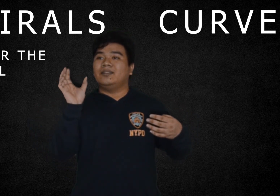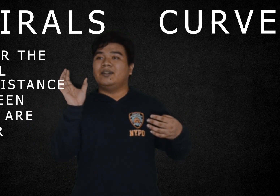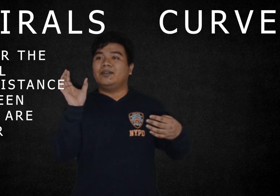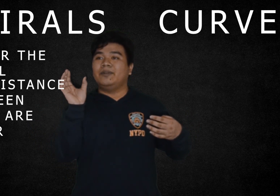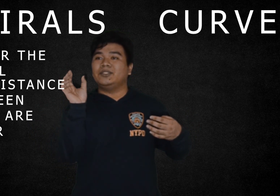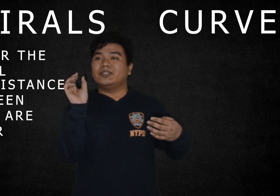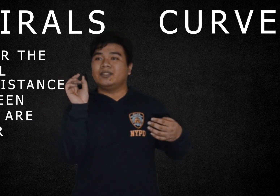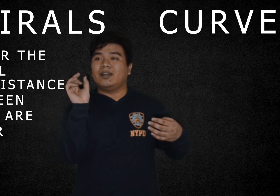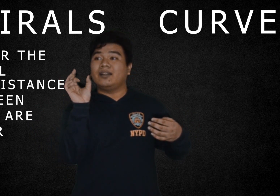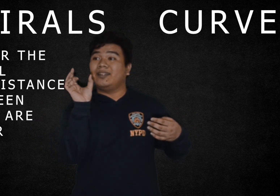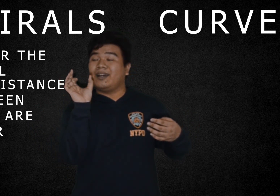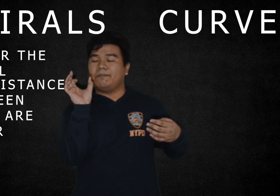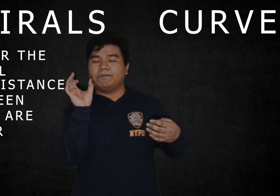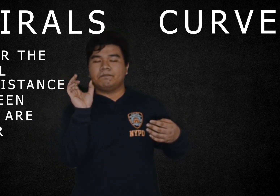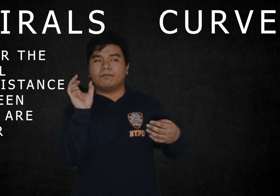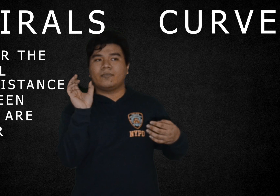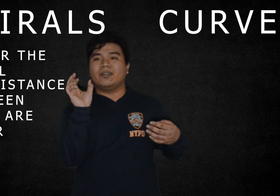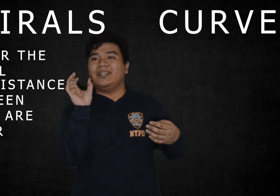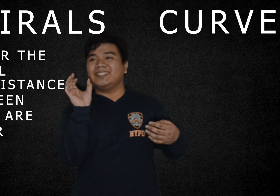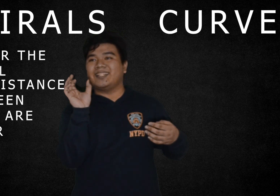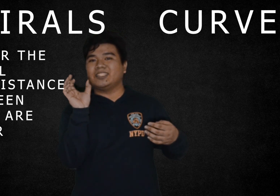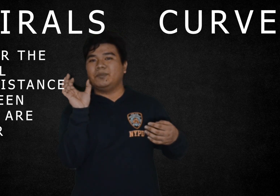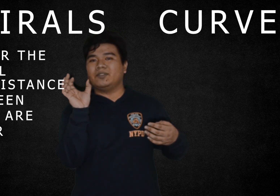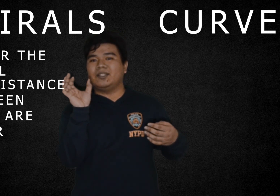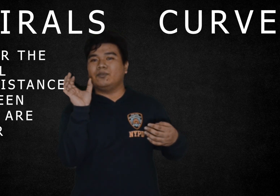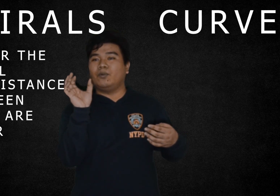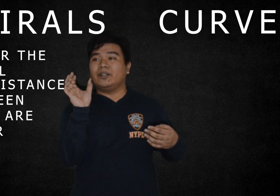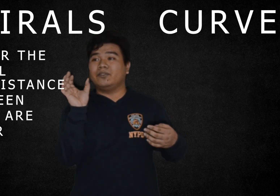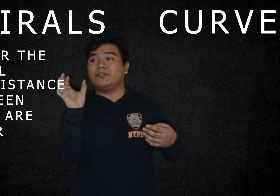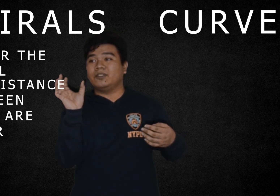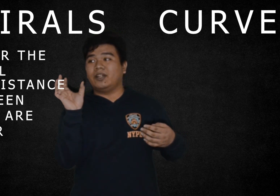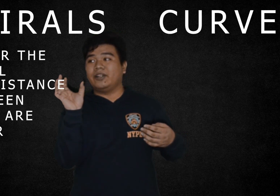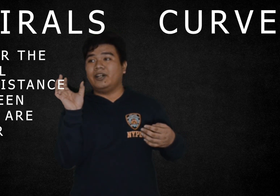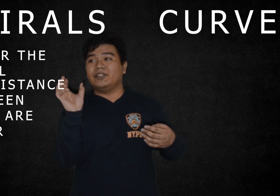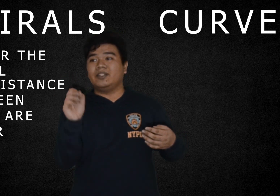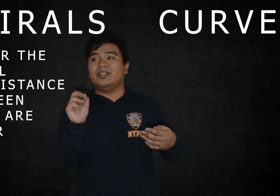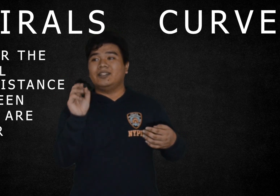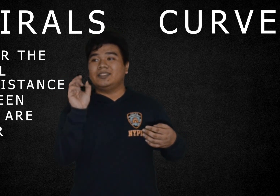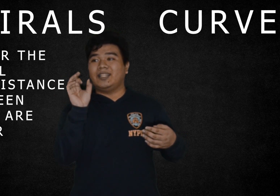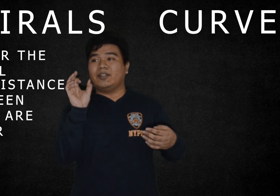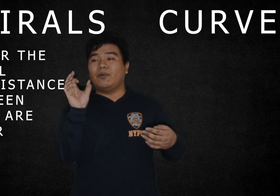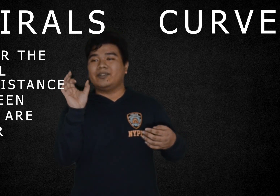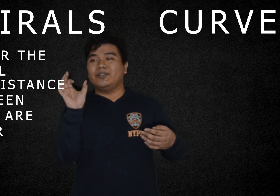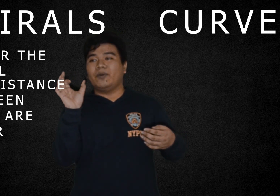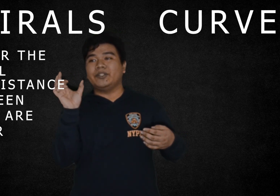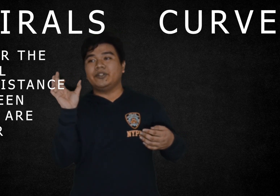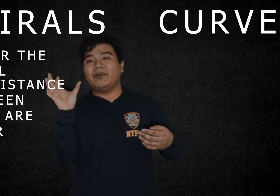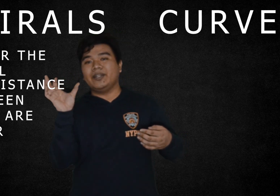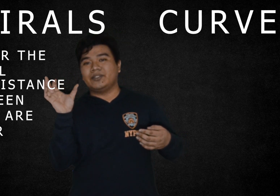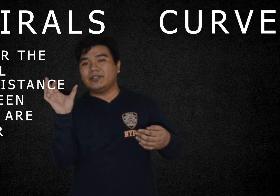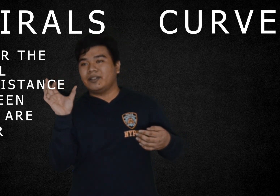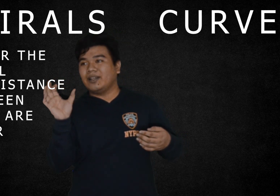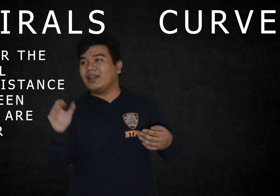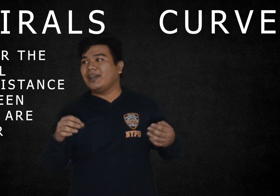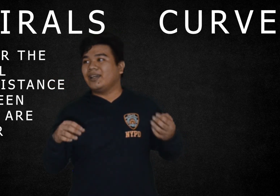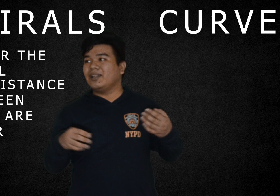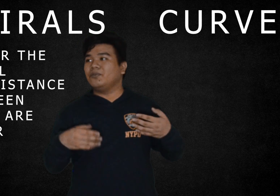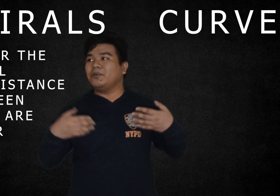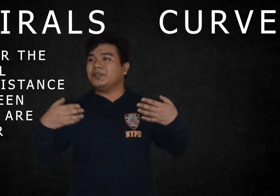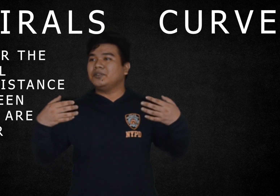the radius, the distance between one of another is getting wider and wider and wider. And when you're